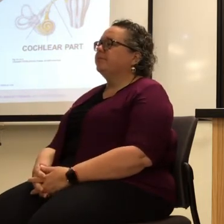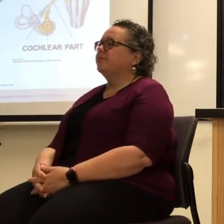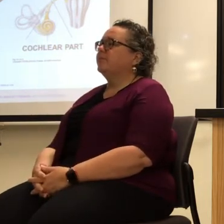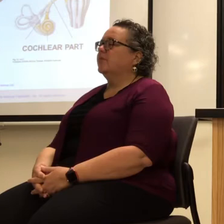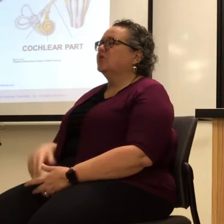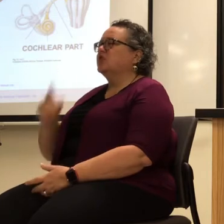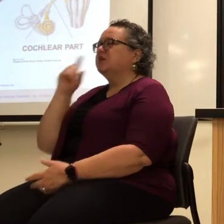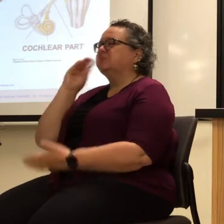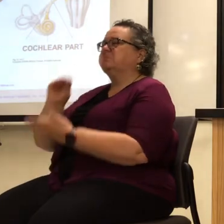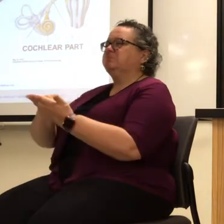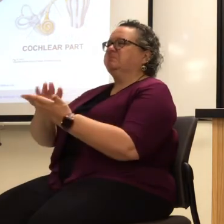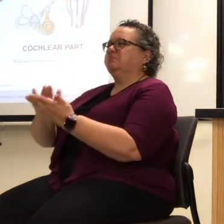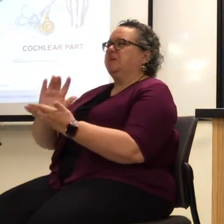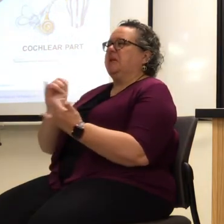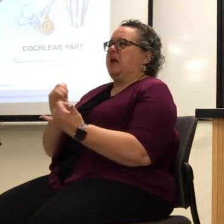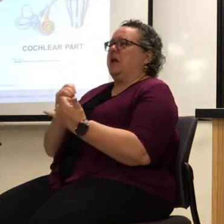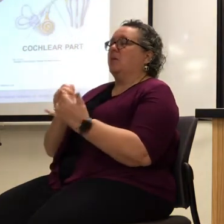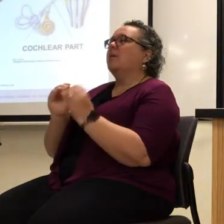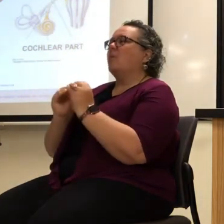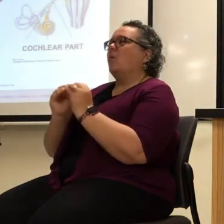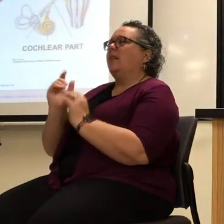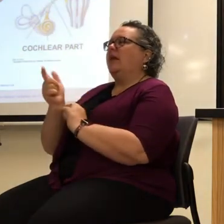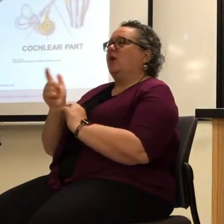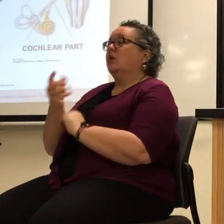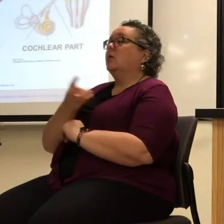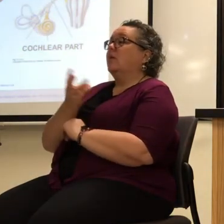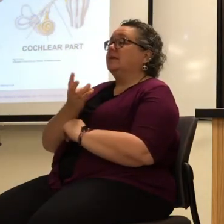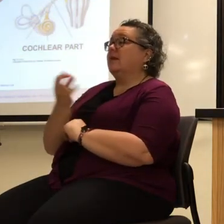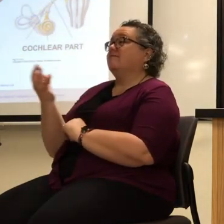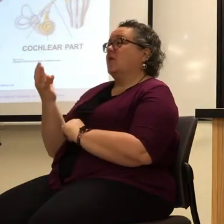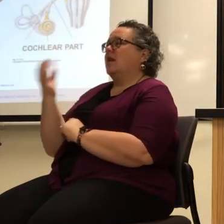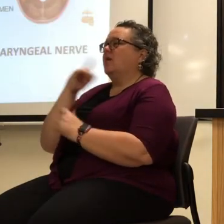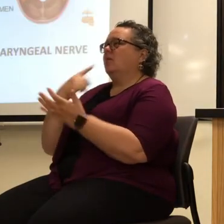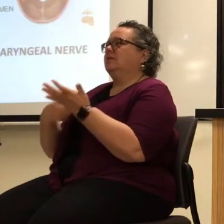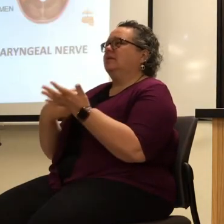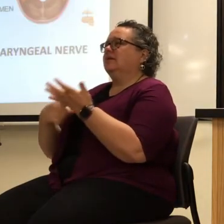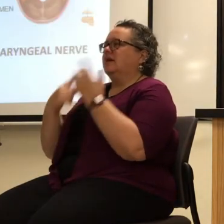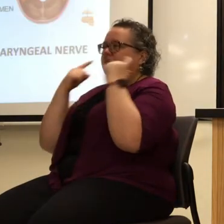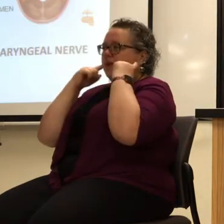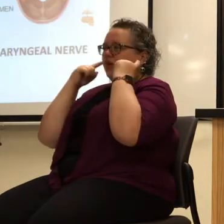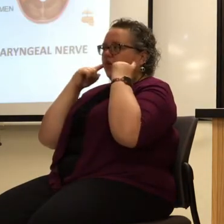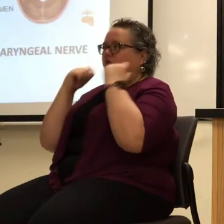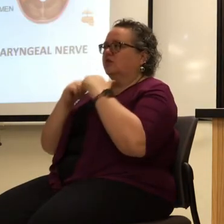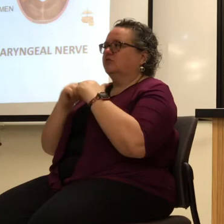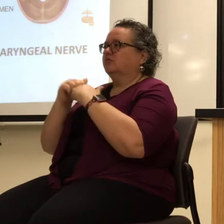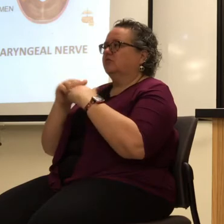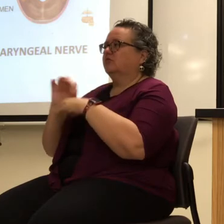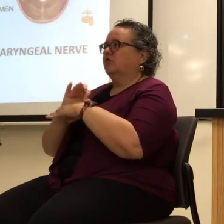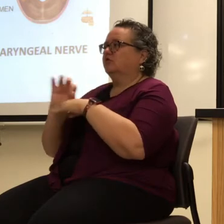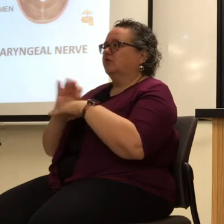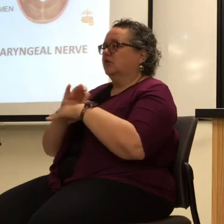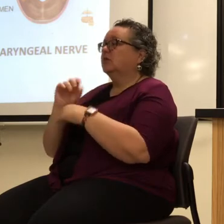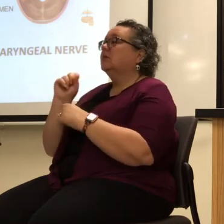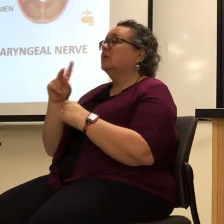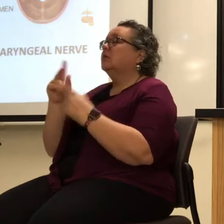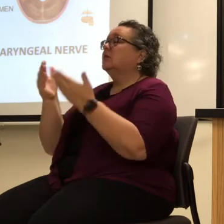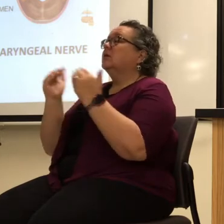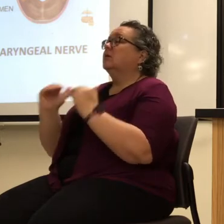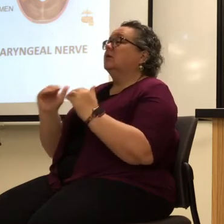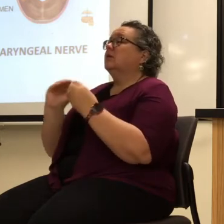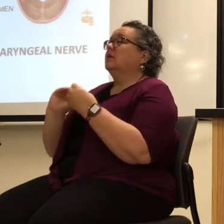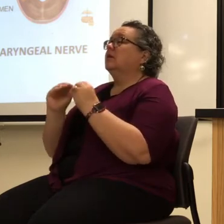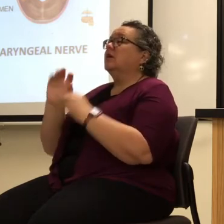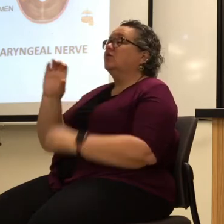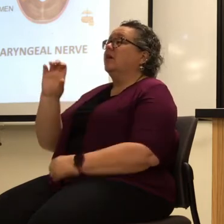Just note that for now and more on that later. Wednesday and Friday, I'll get to the ear. Let's move on to 9. Well, it turns